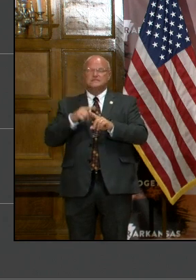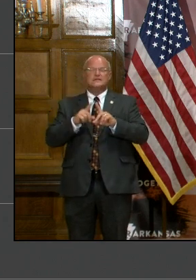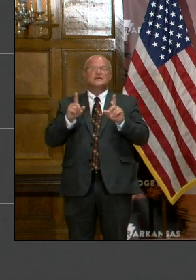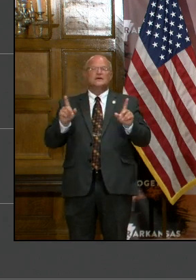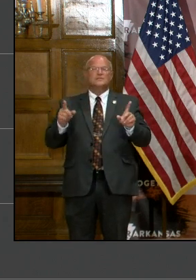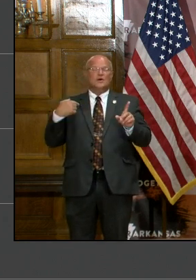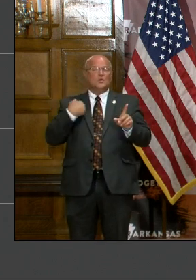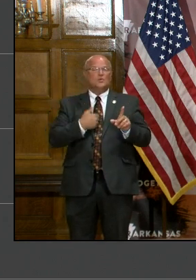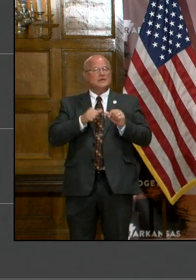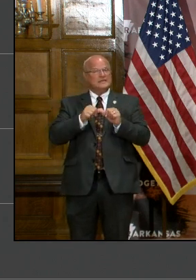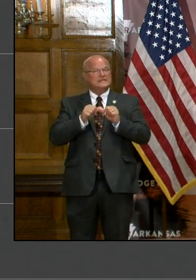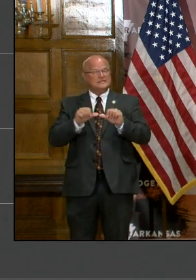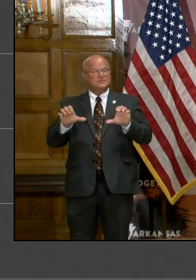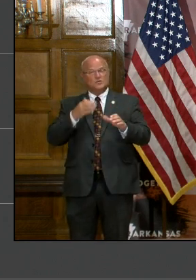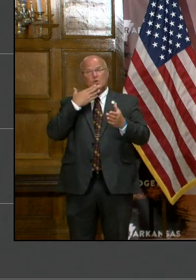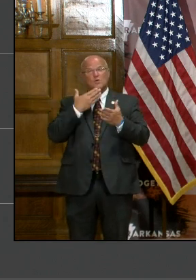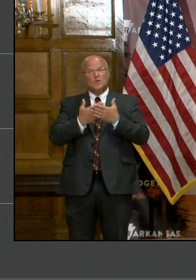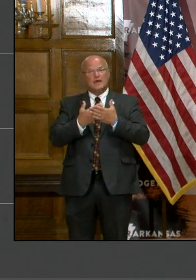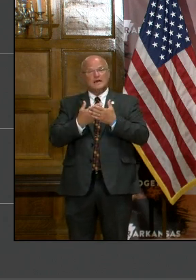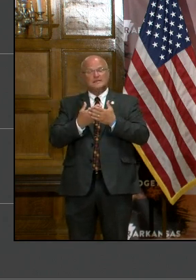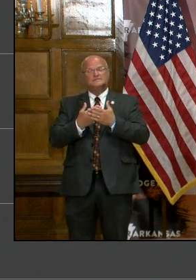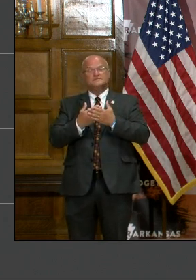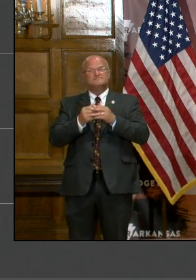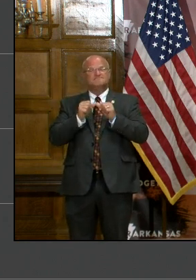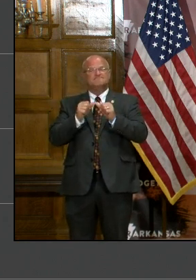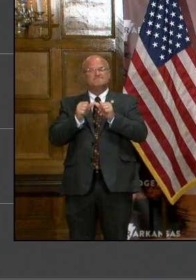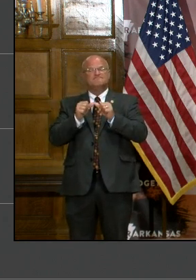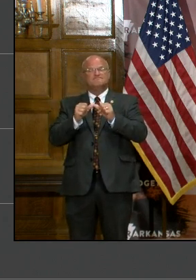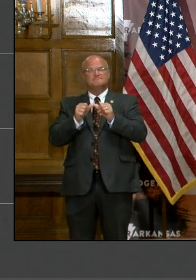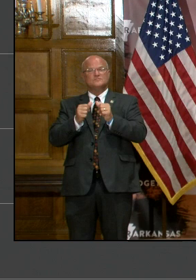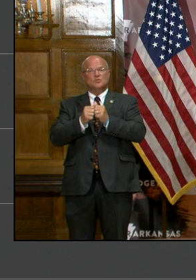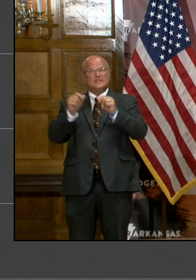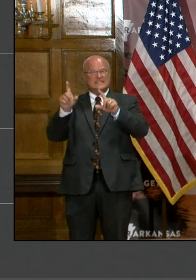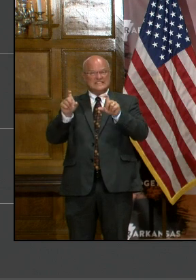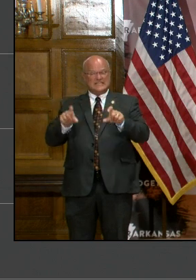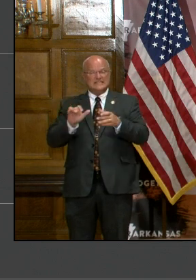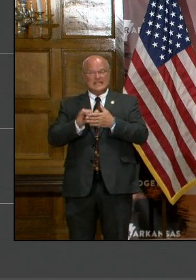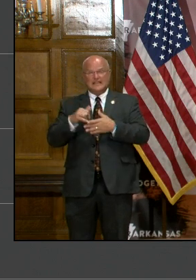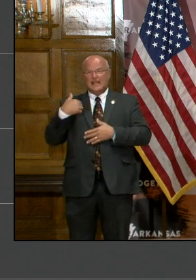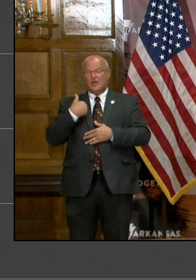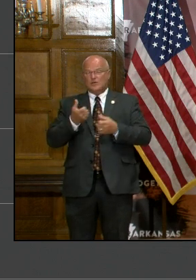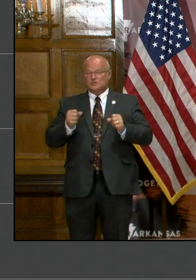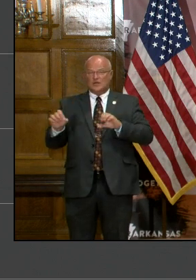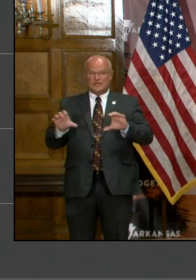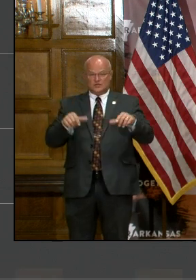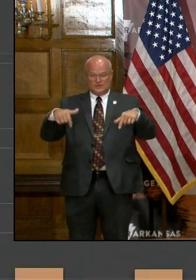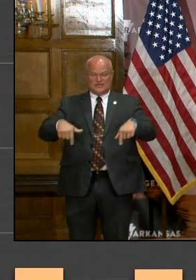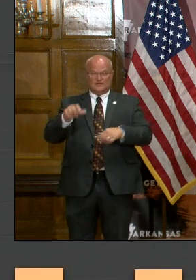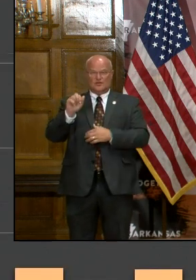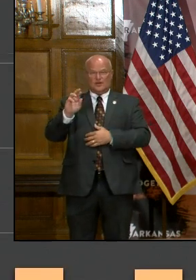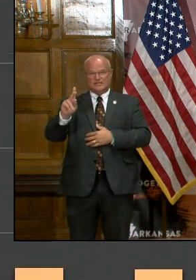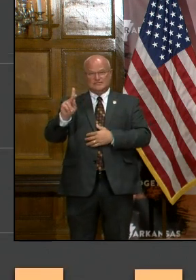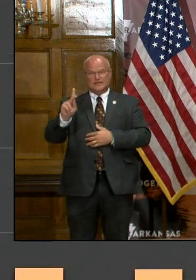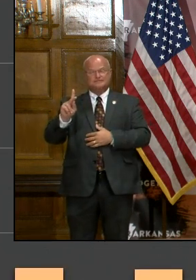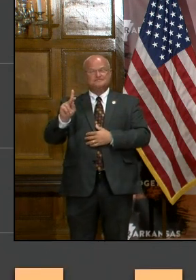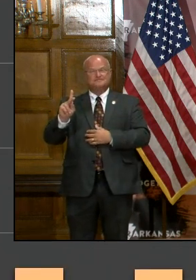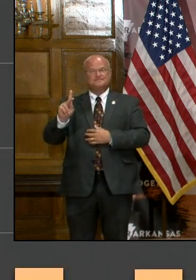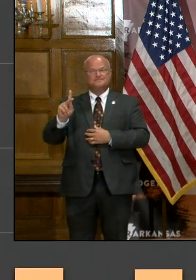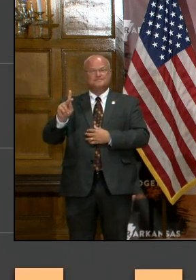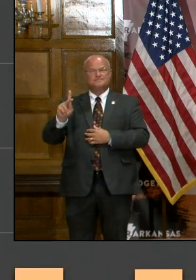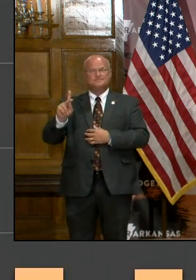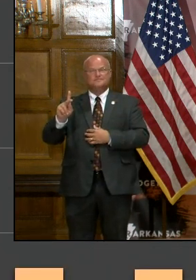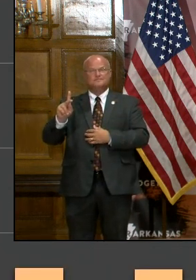but we continue to do well and hold our own in terms of the testing that we try to do in the state. And then